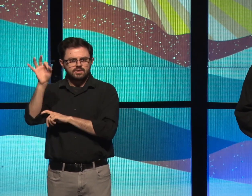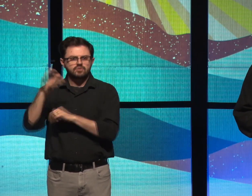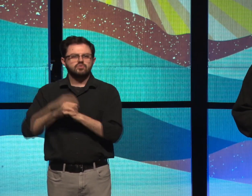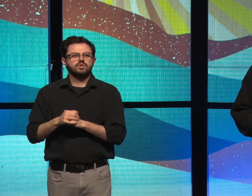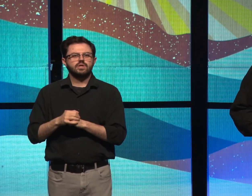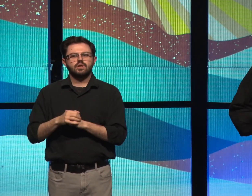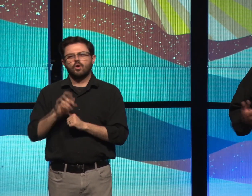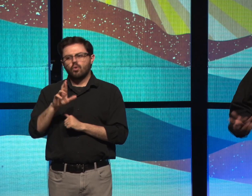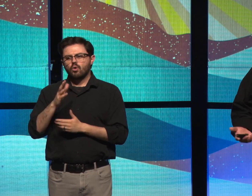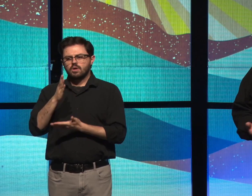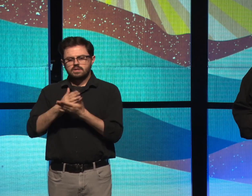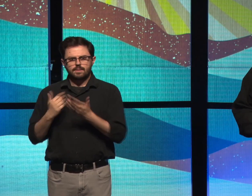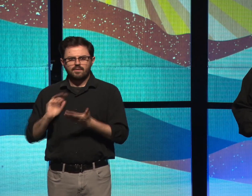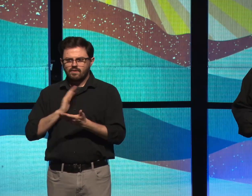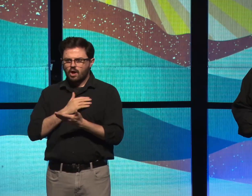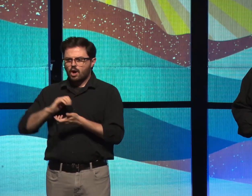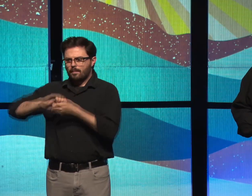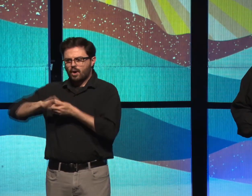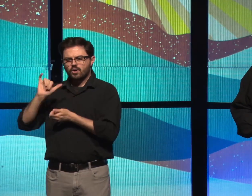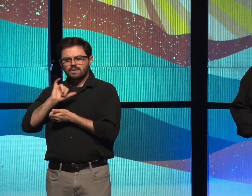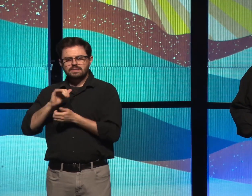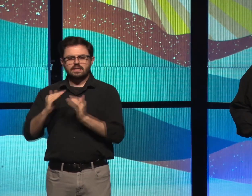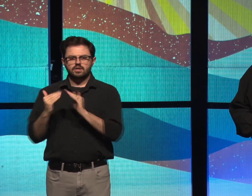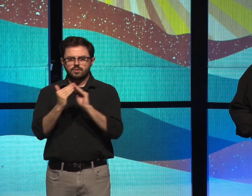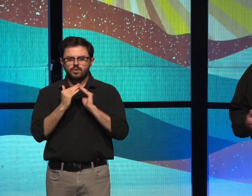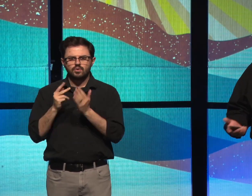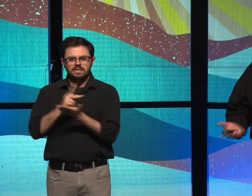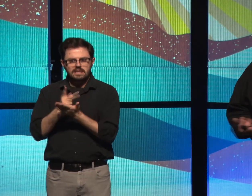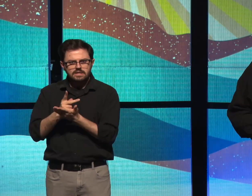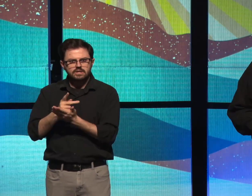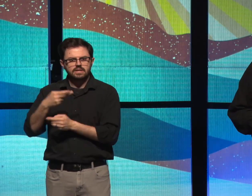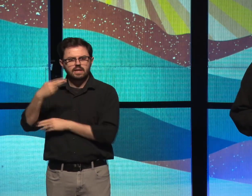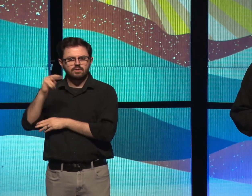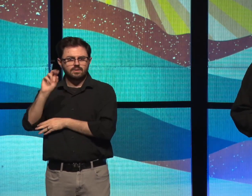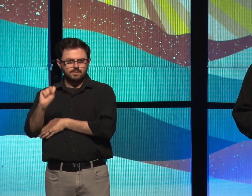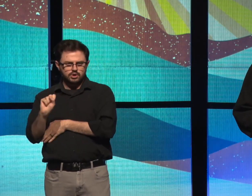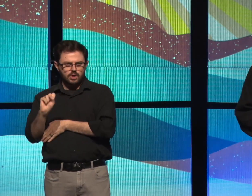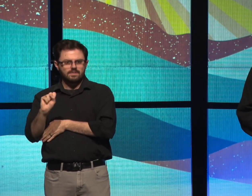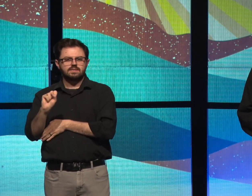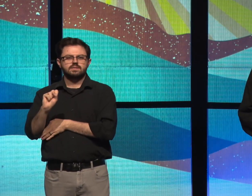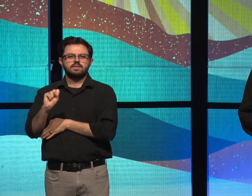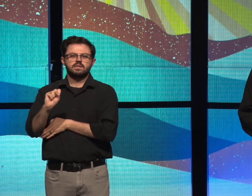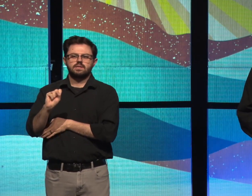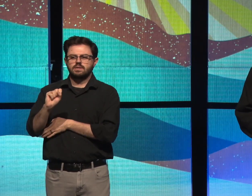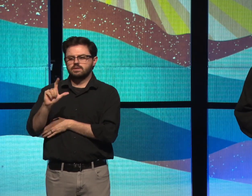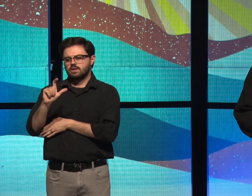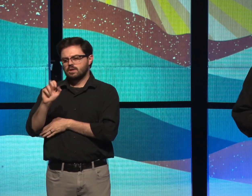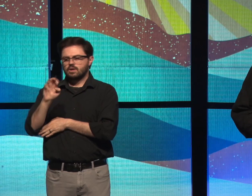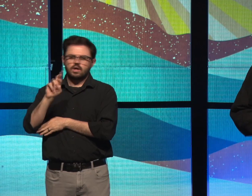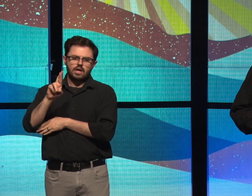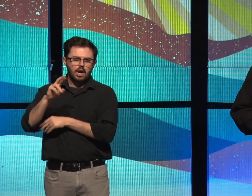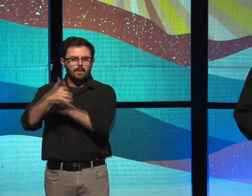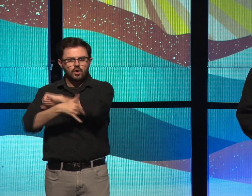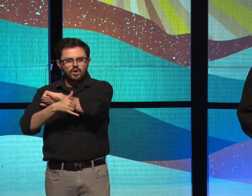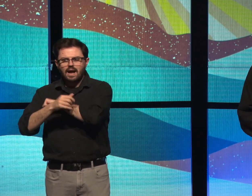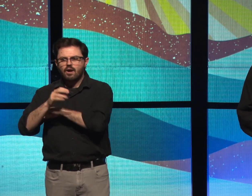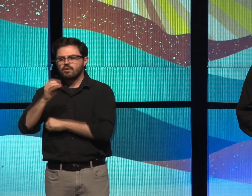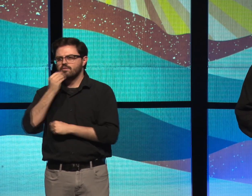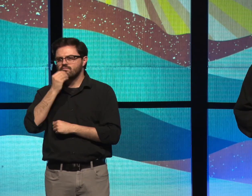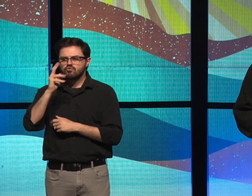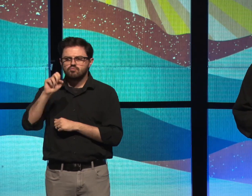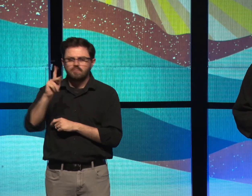Community Kitchen or House of Neighborly Services. Maybe the Larimer County Food Bank, or really